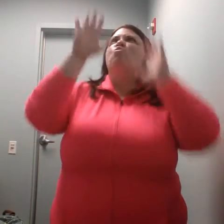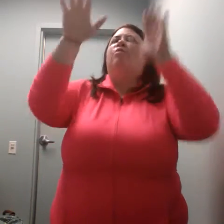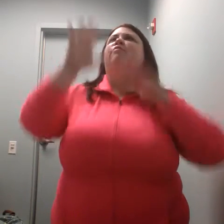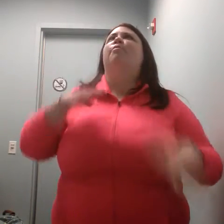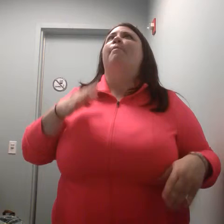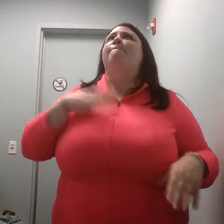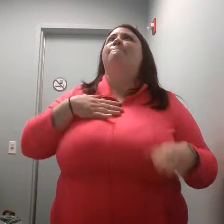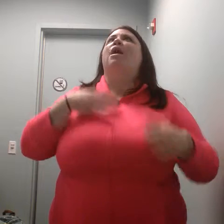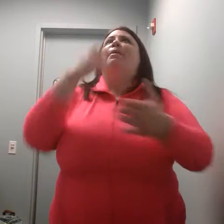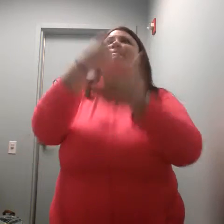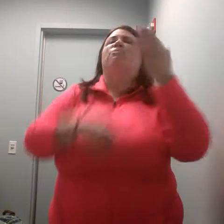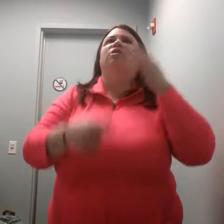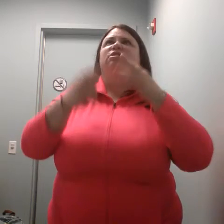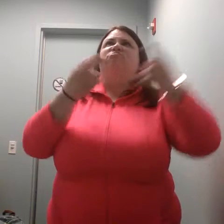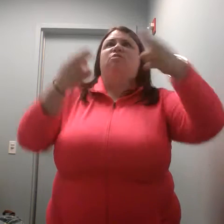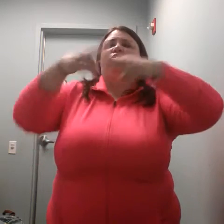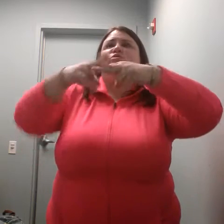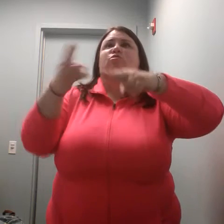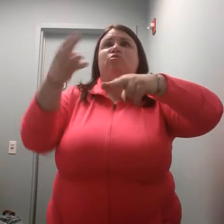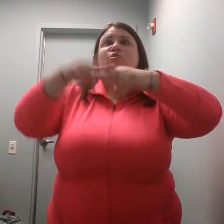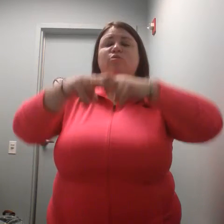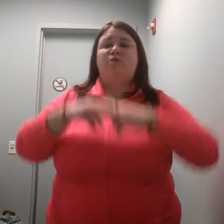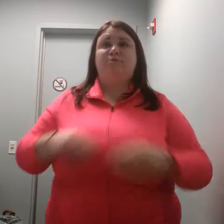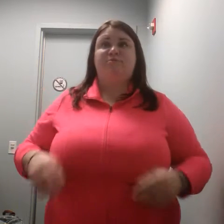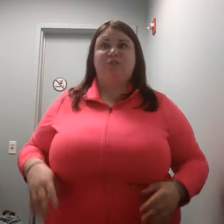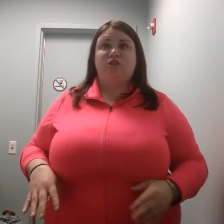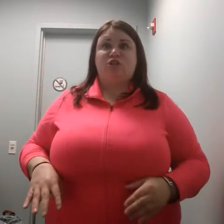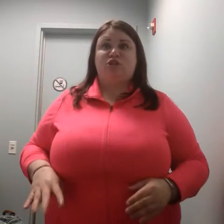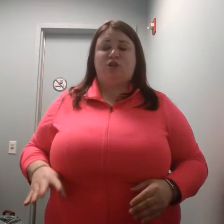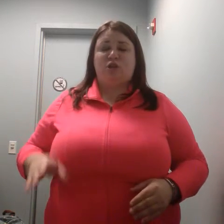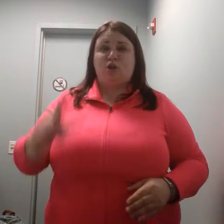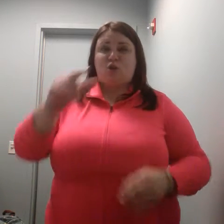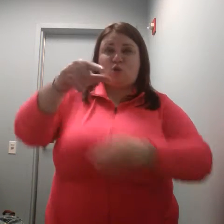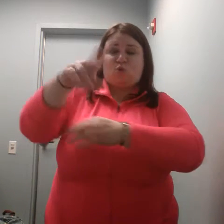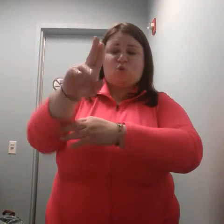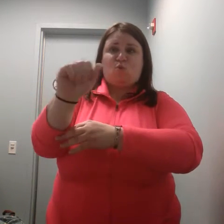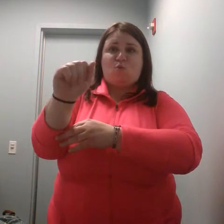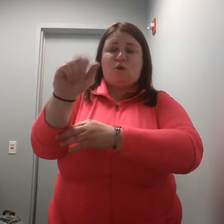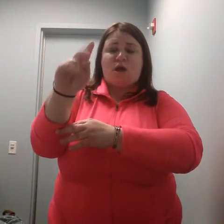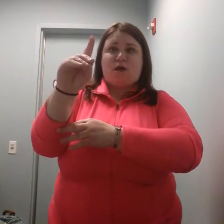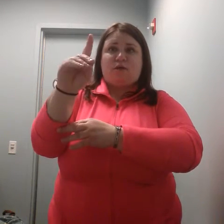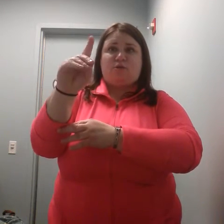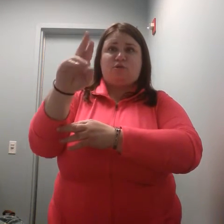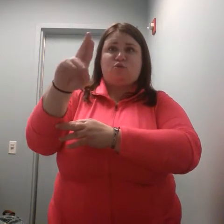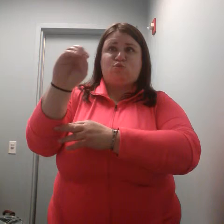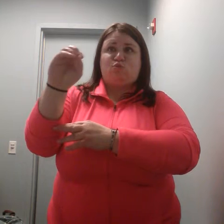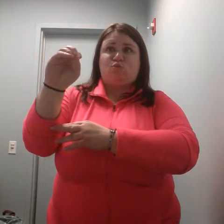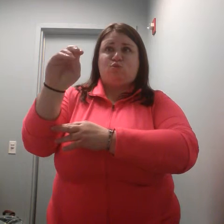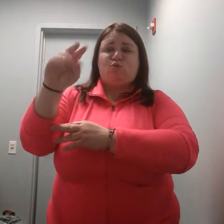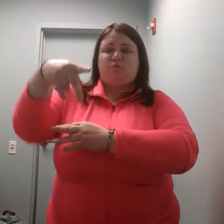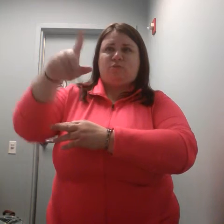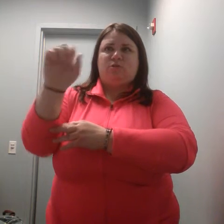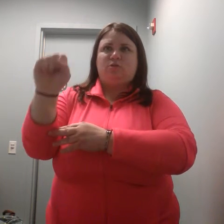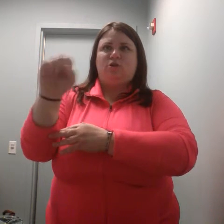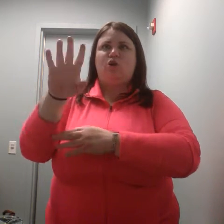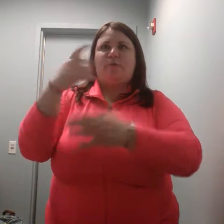And overnight, she quadruples the amount of money she's asking. All right, this is